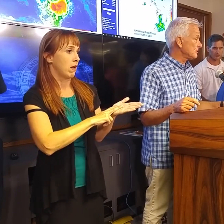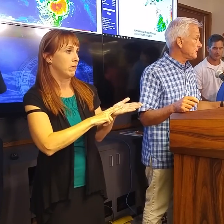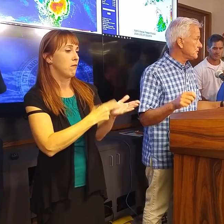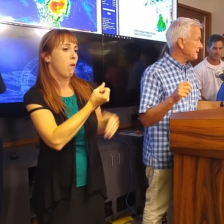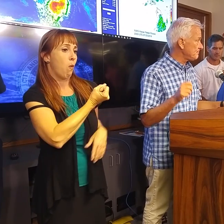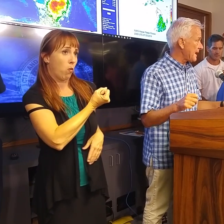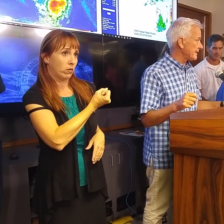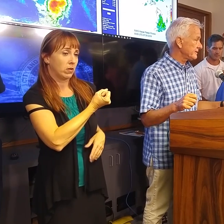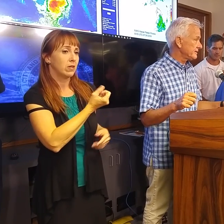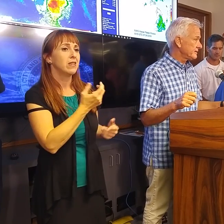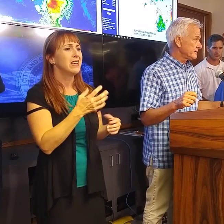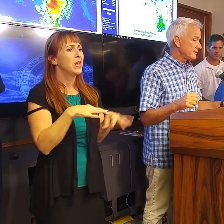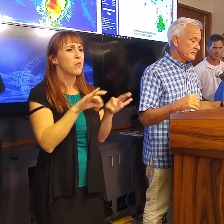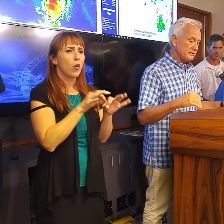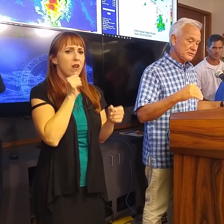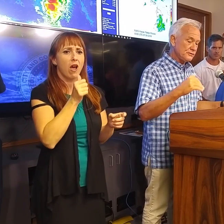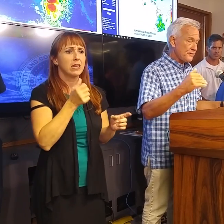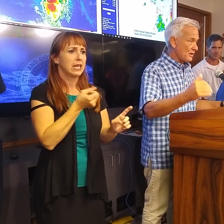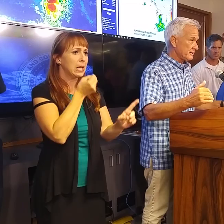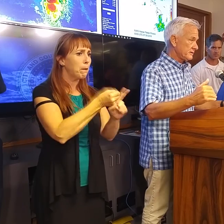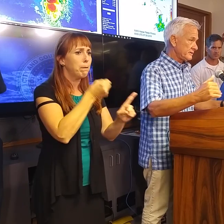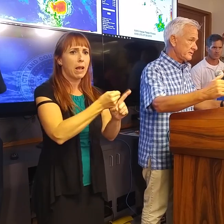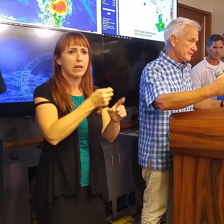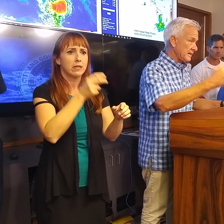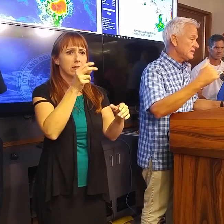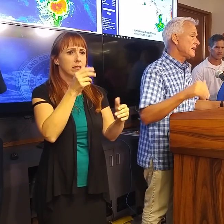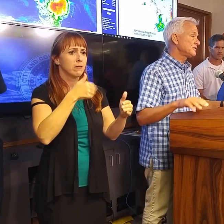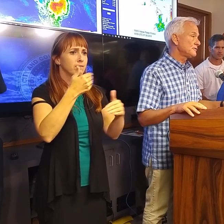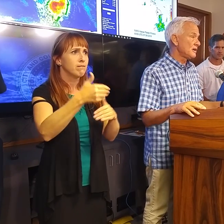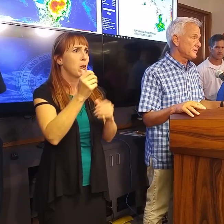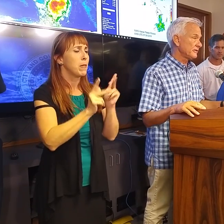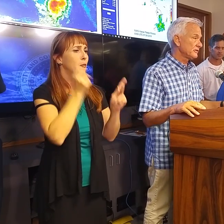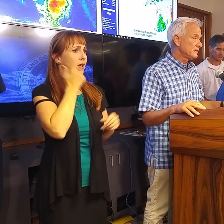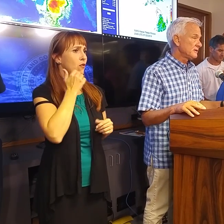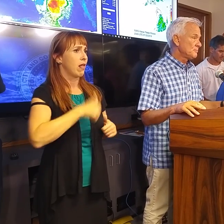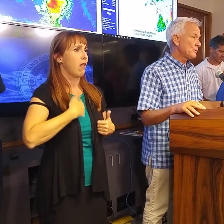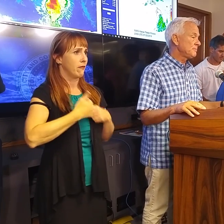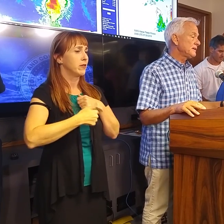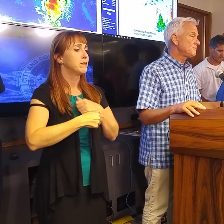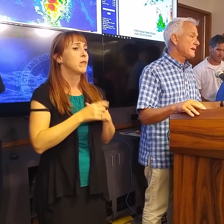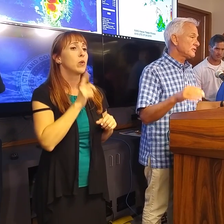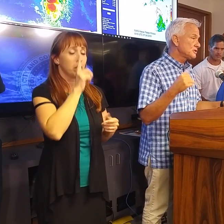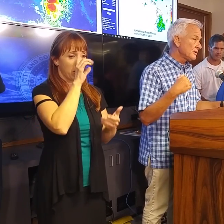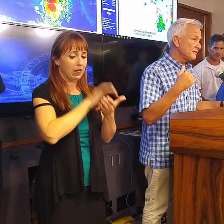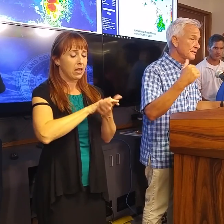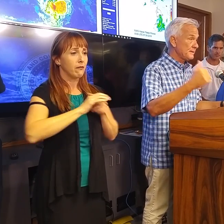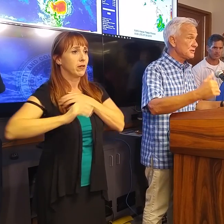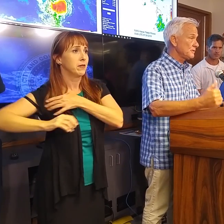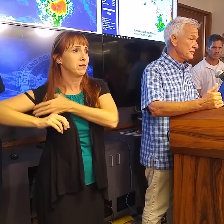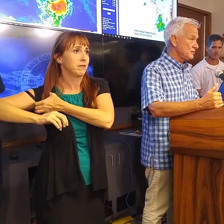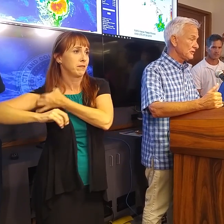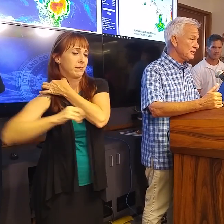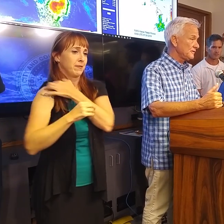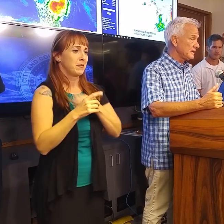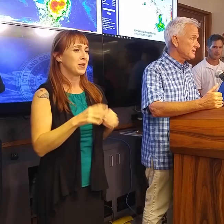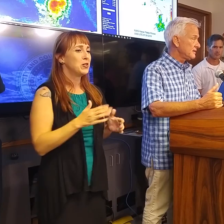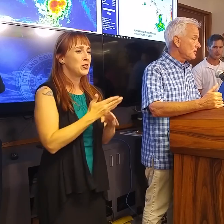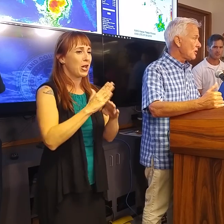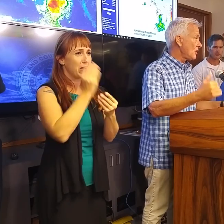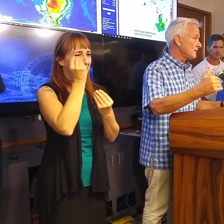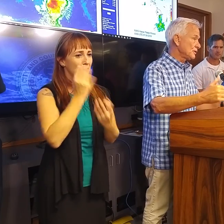make sure that we don't impact too far the daily lives of all of us. But we believe by sharing information with you this